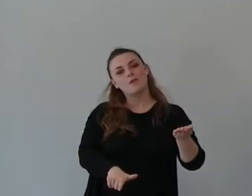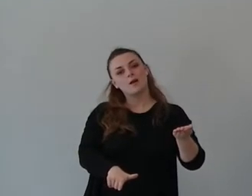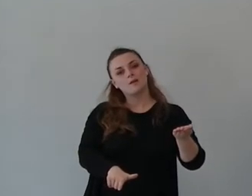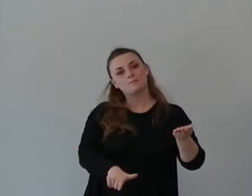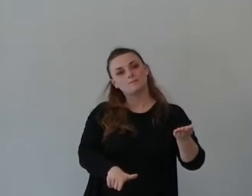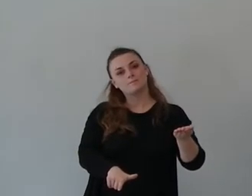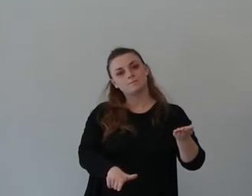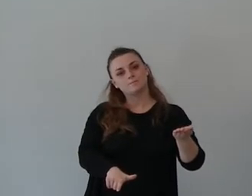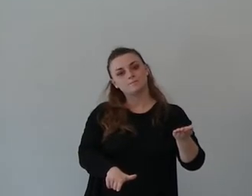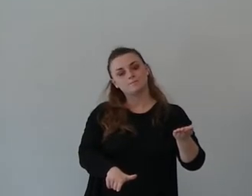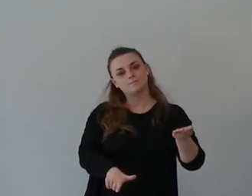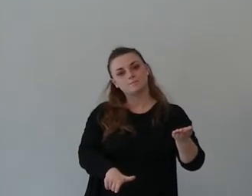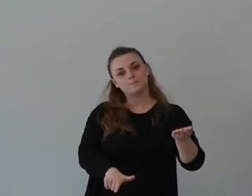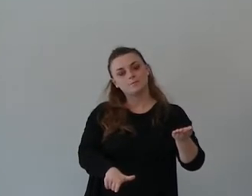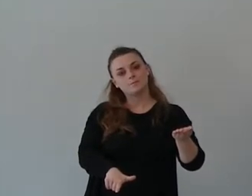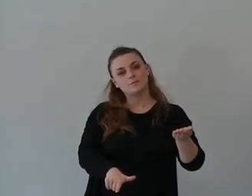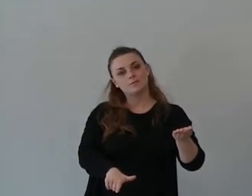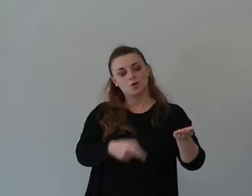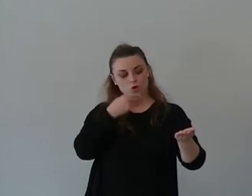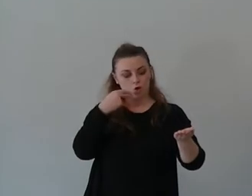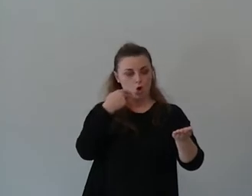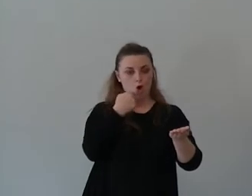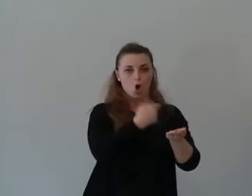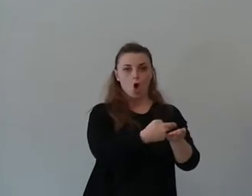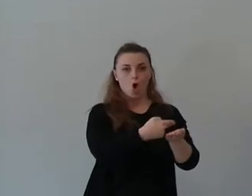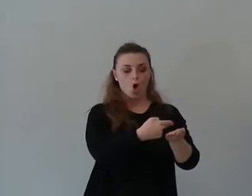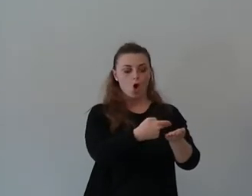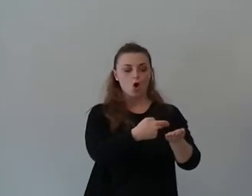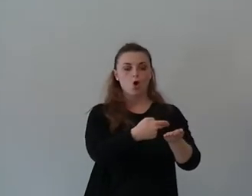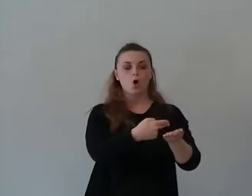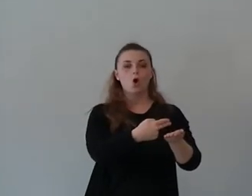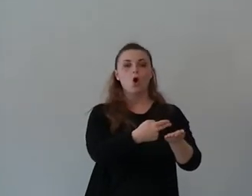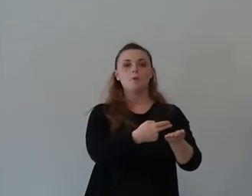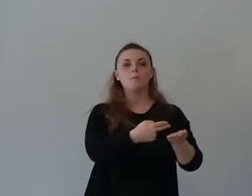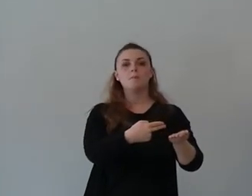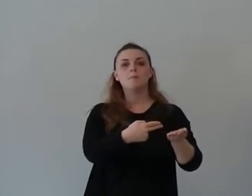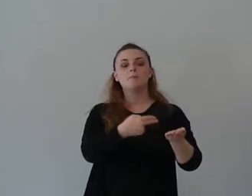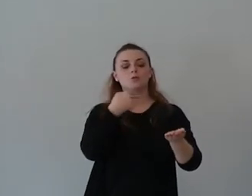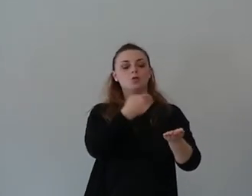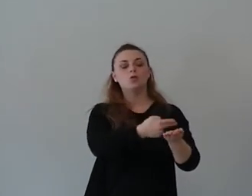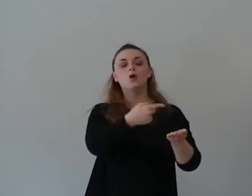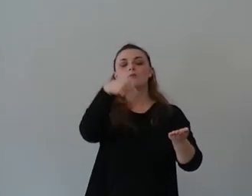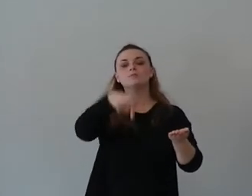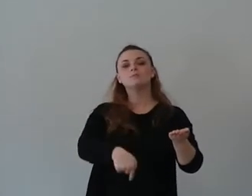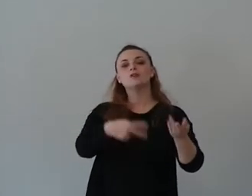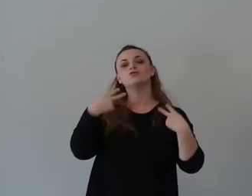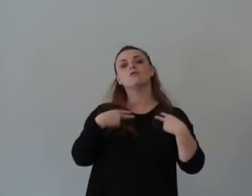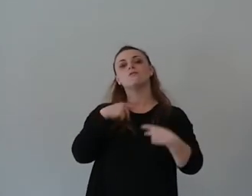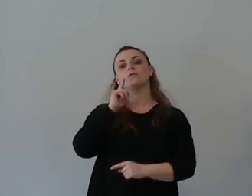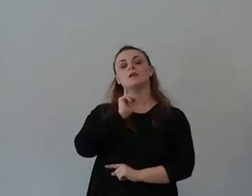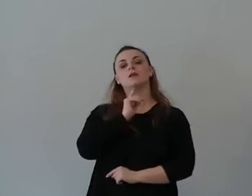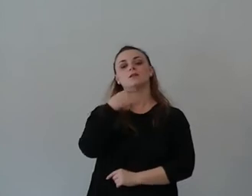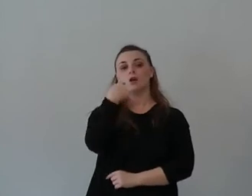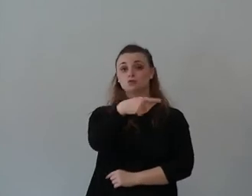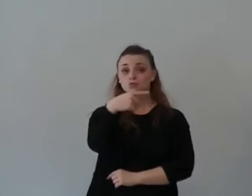o l'iniziale di una persona che rappresenta per te un Timoteo nella tua vita. If you do it